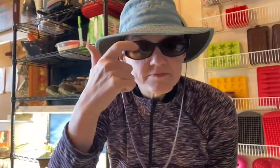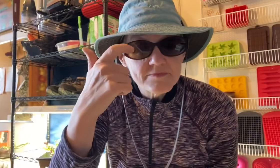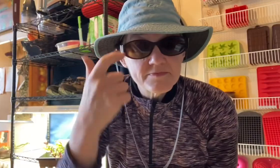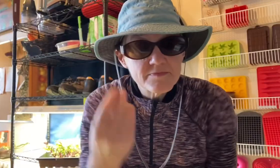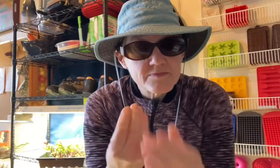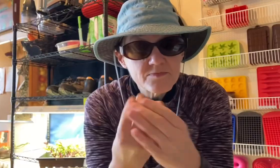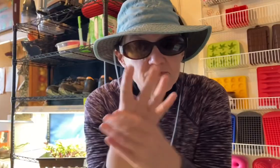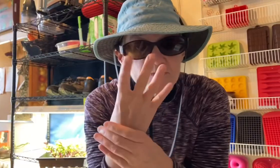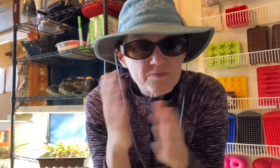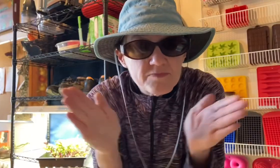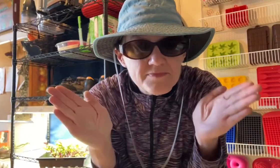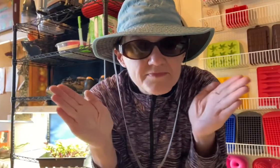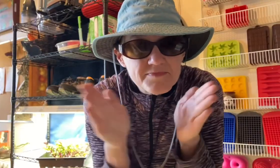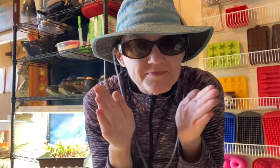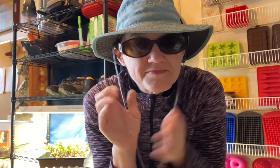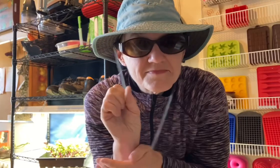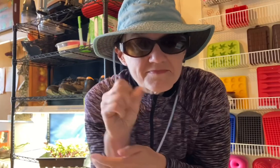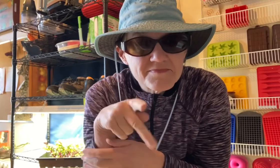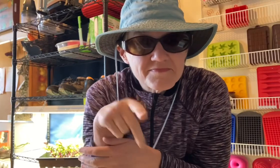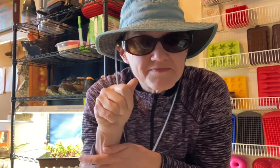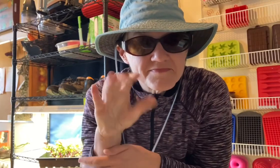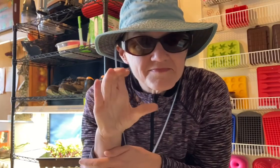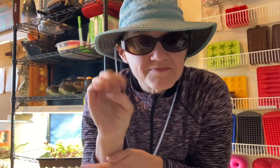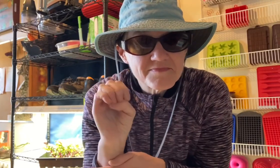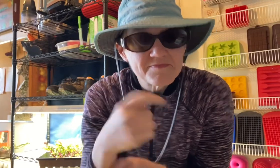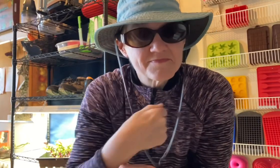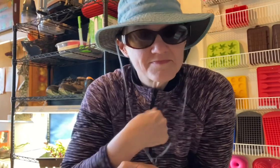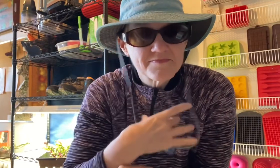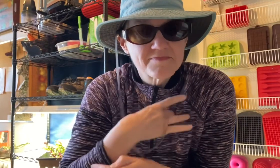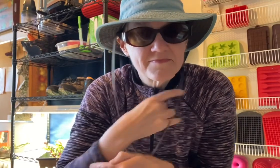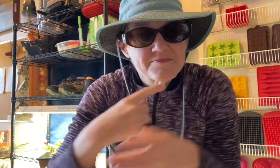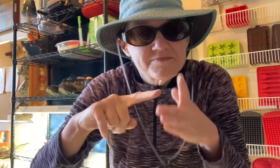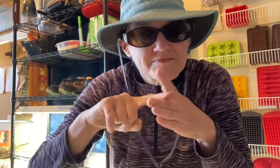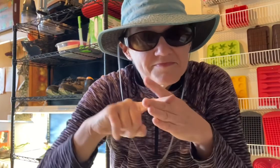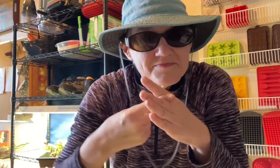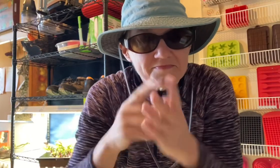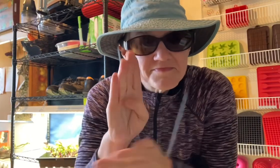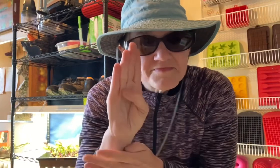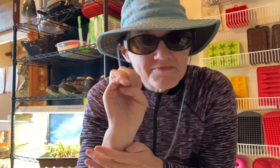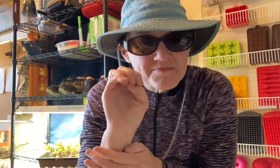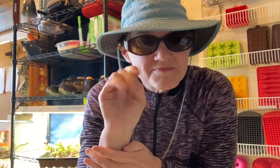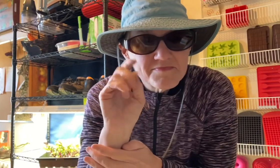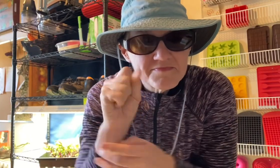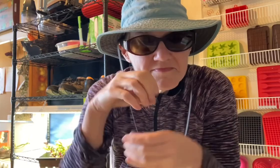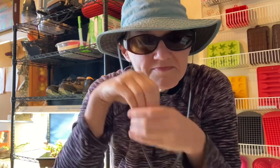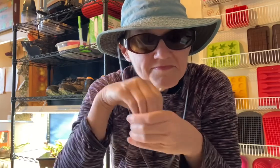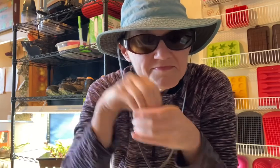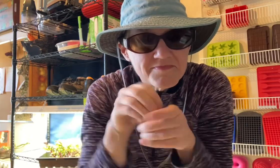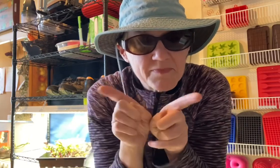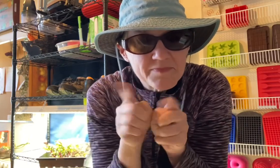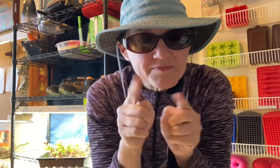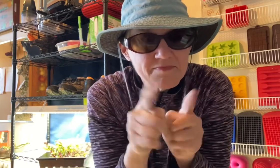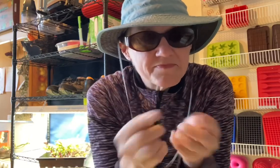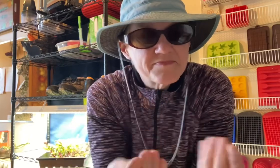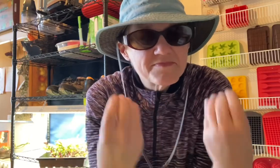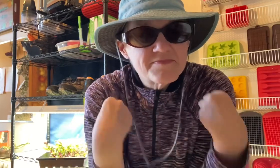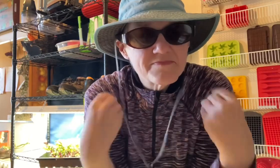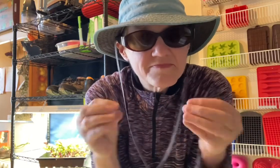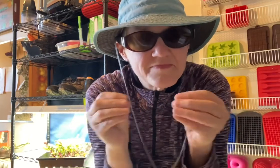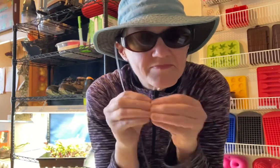But because I grow in a small space, I like to start my beets in soil blocks.